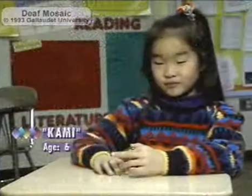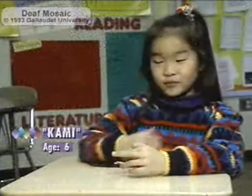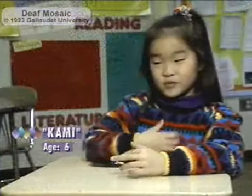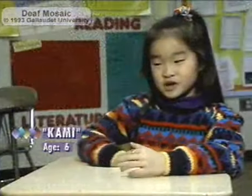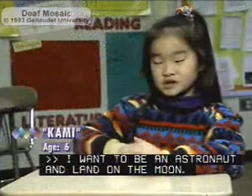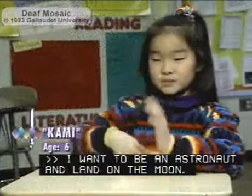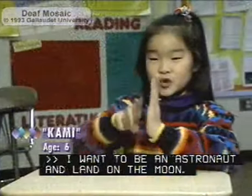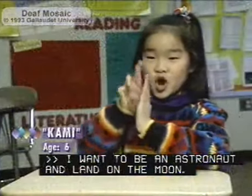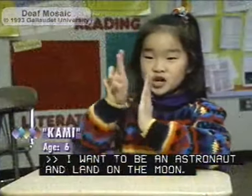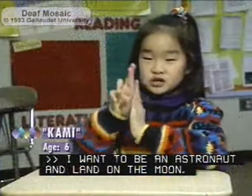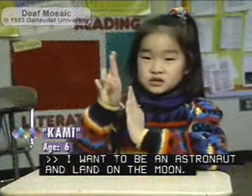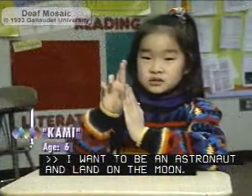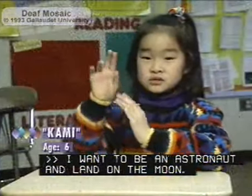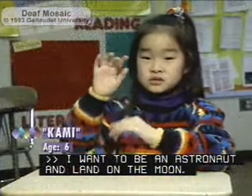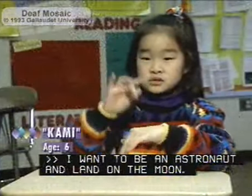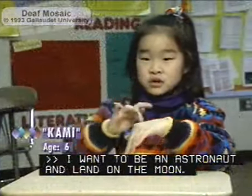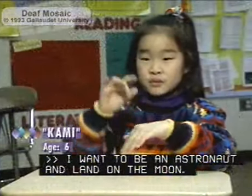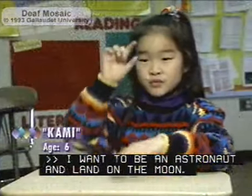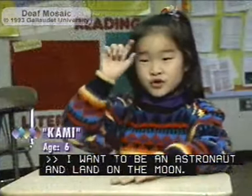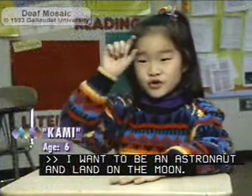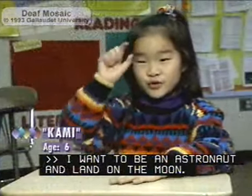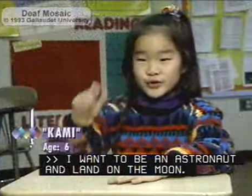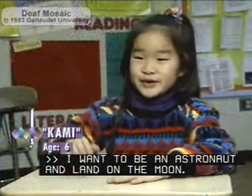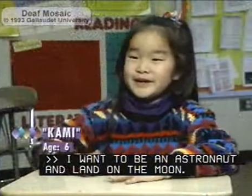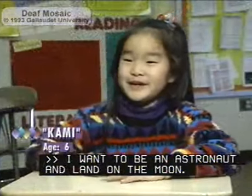I want to be an astronaut and land on the moon.